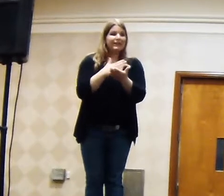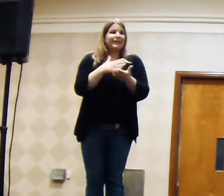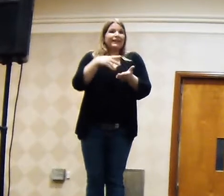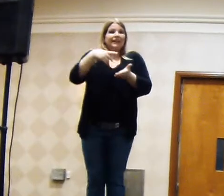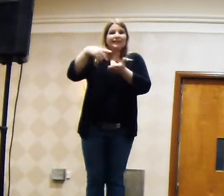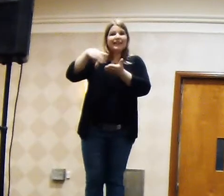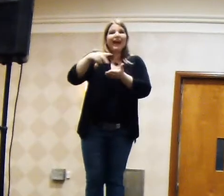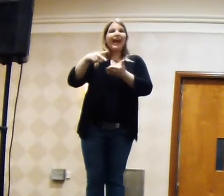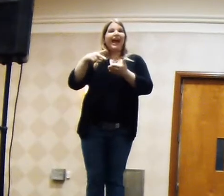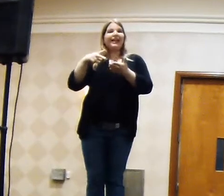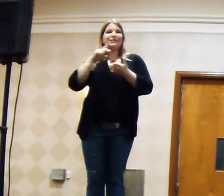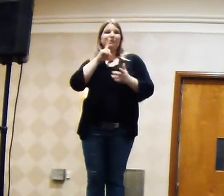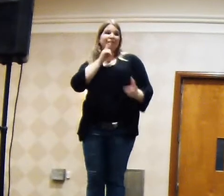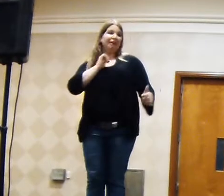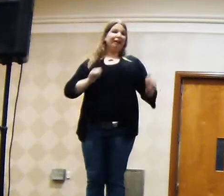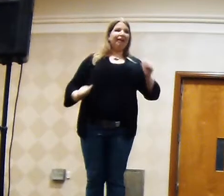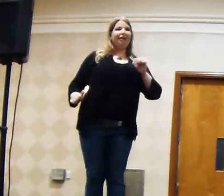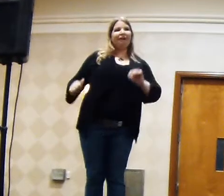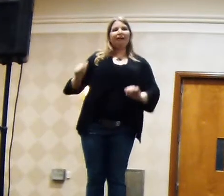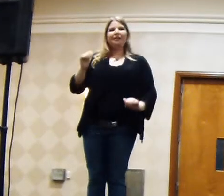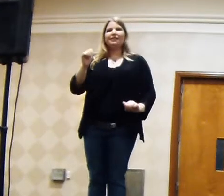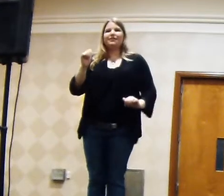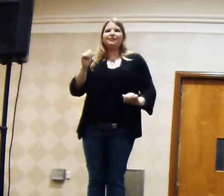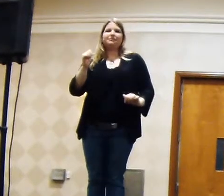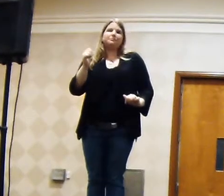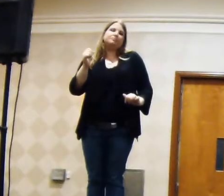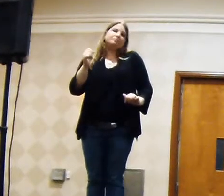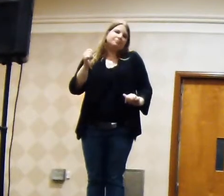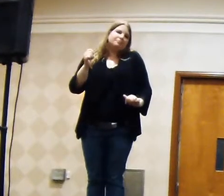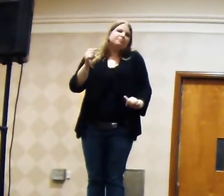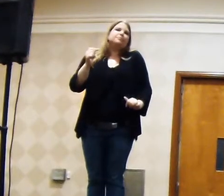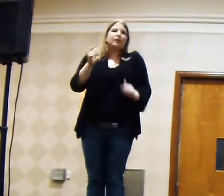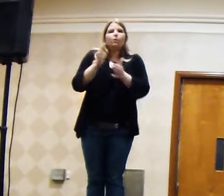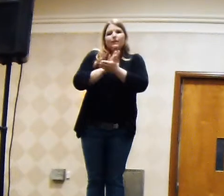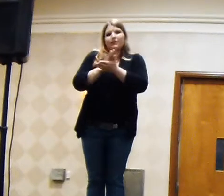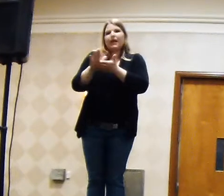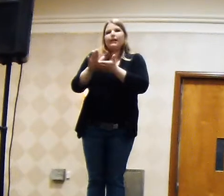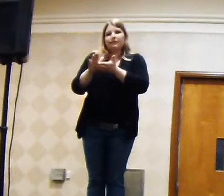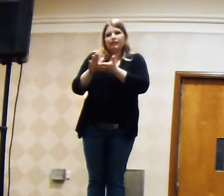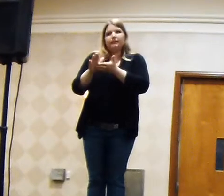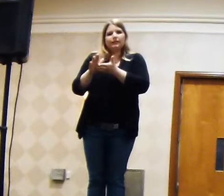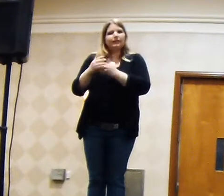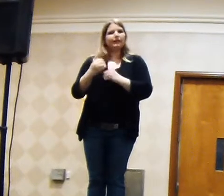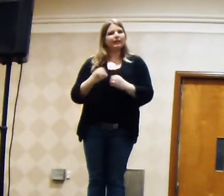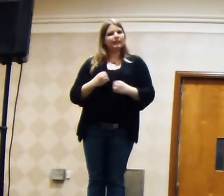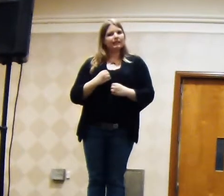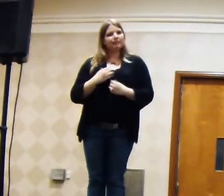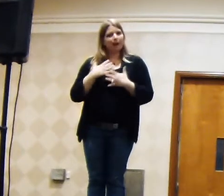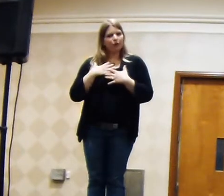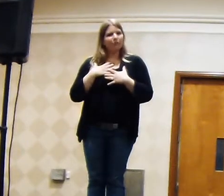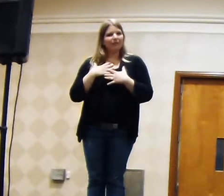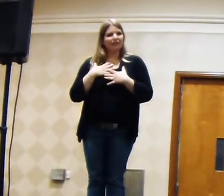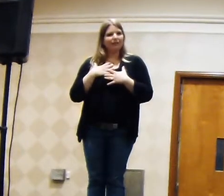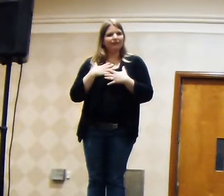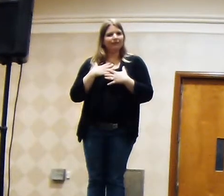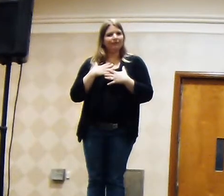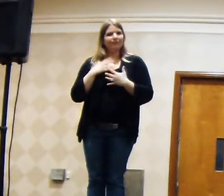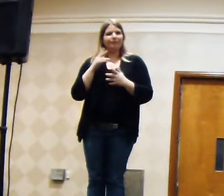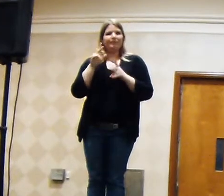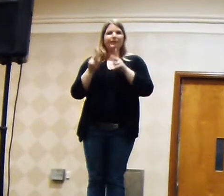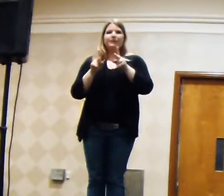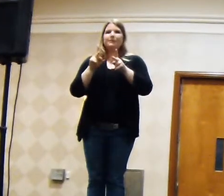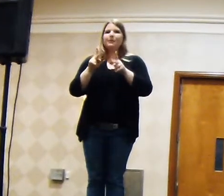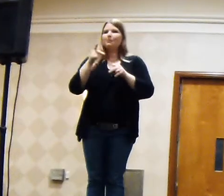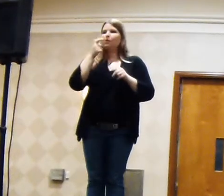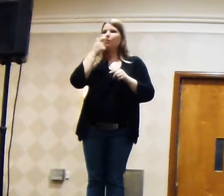and do all the different things that I do, but I think it was nice because I think it inspired me and maybe people who are watching it to